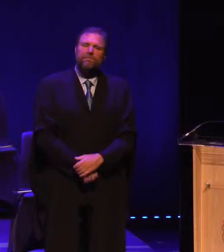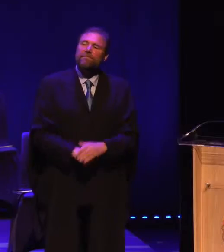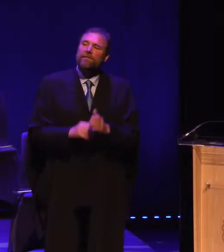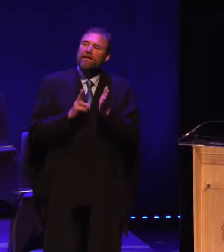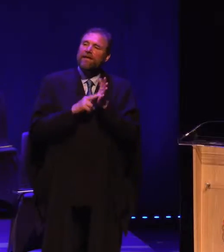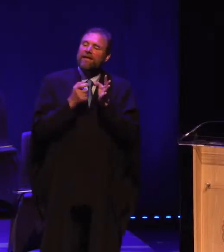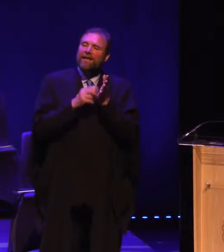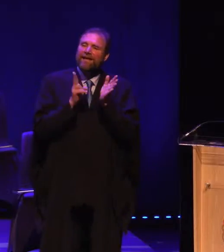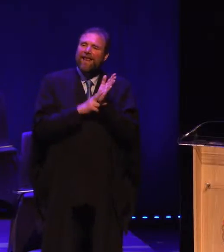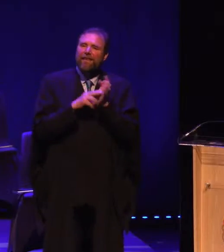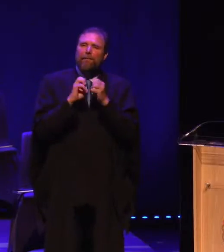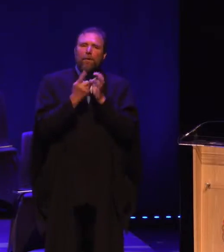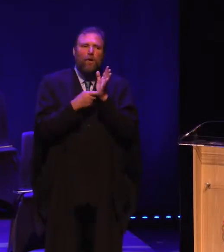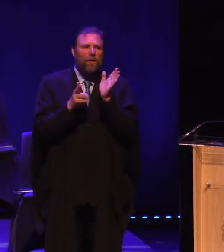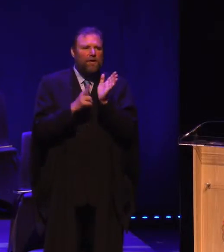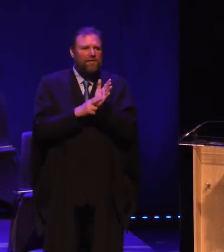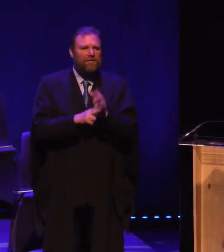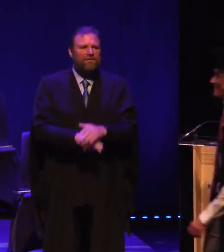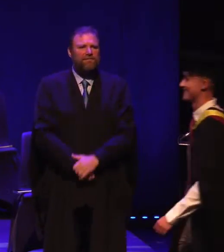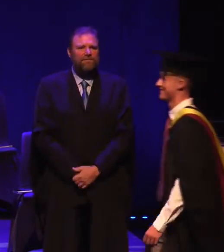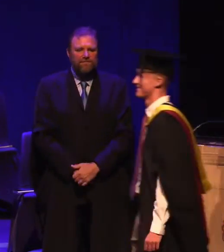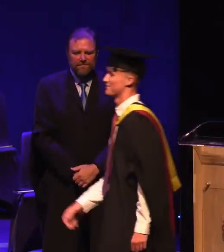Nathan Byrne.